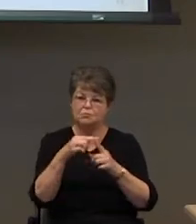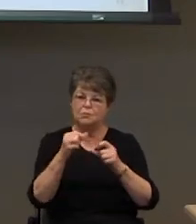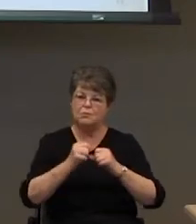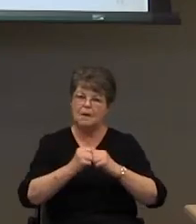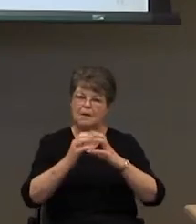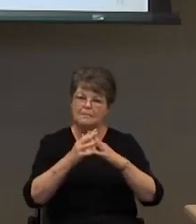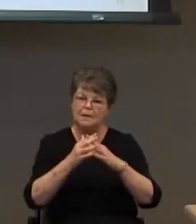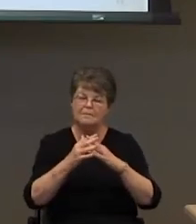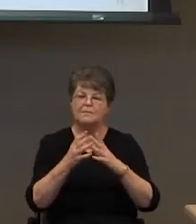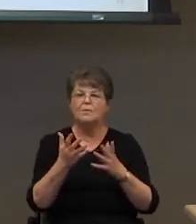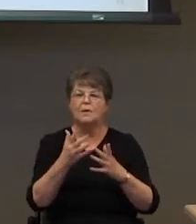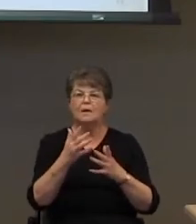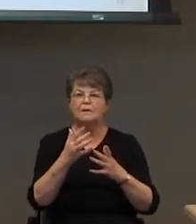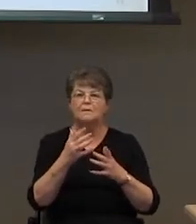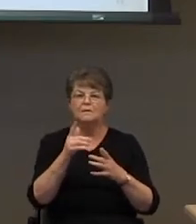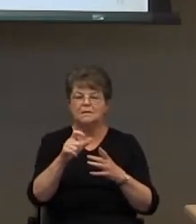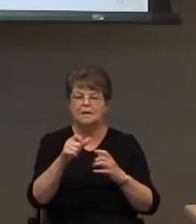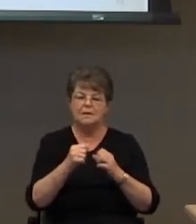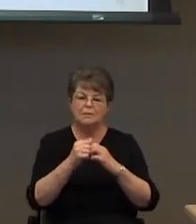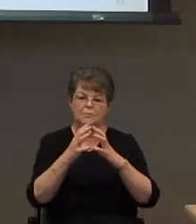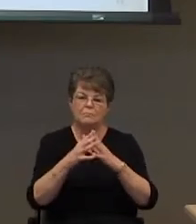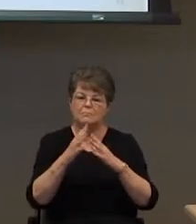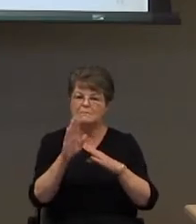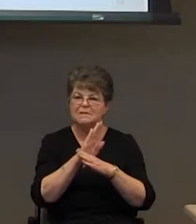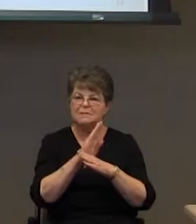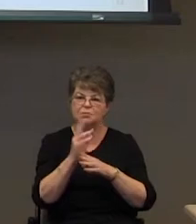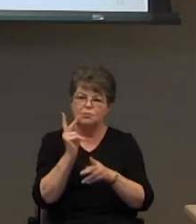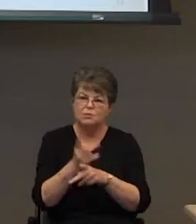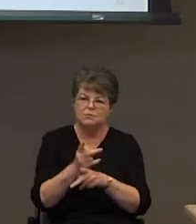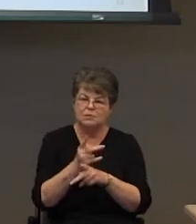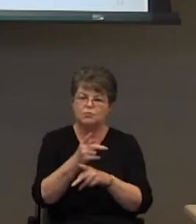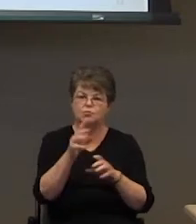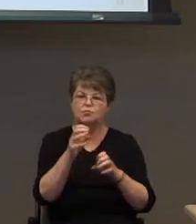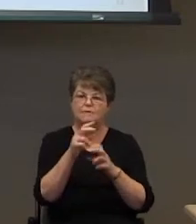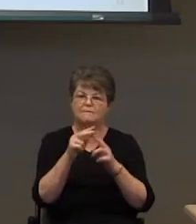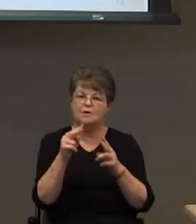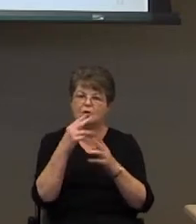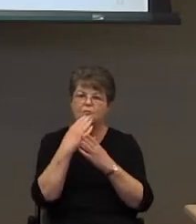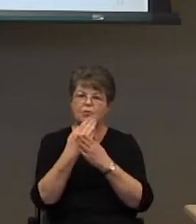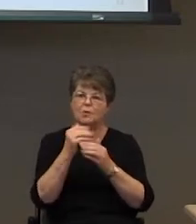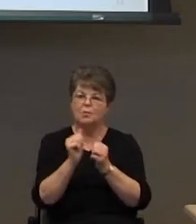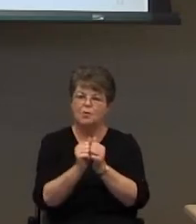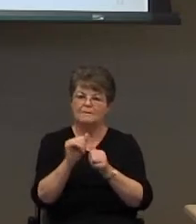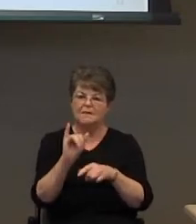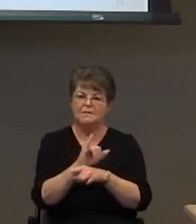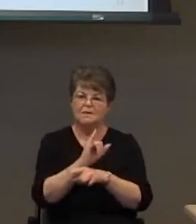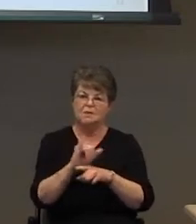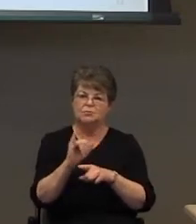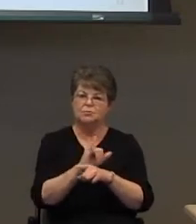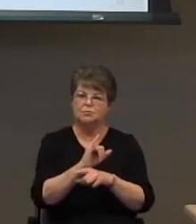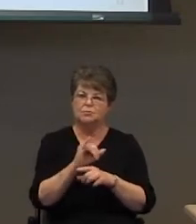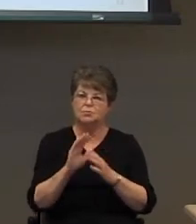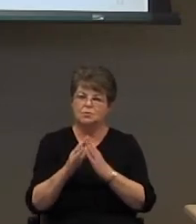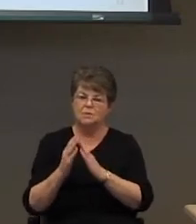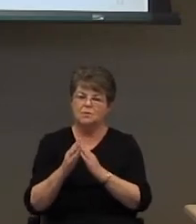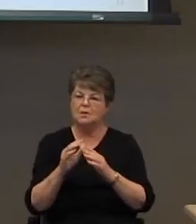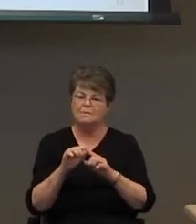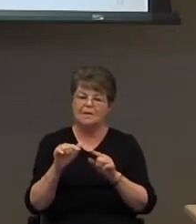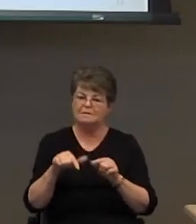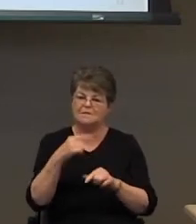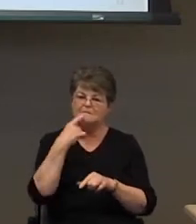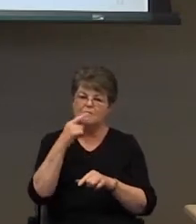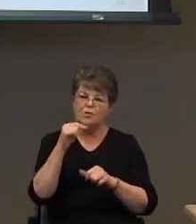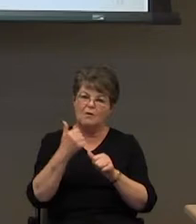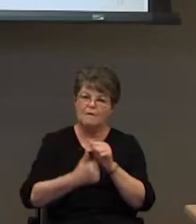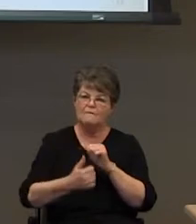implement, well, you need to implement your business retention. Right now you do very good with the industrial members of your community, you need to do with everybody. And